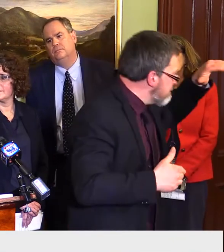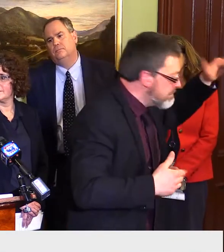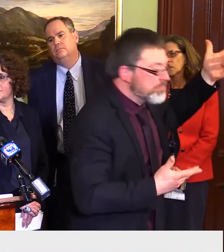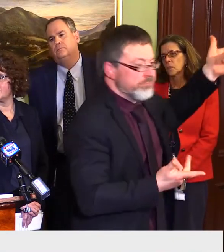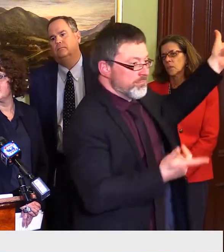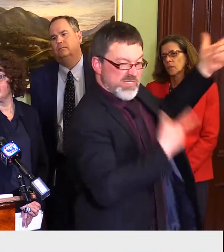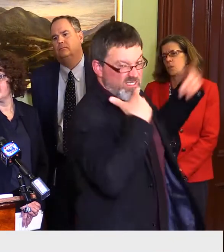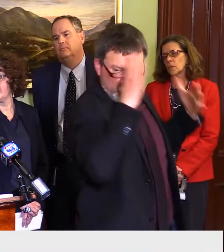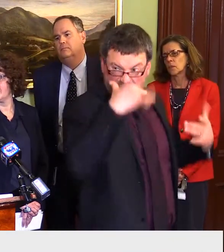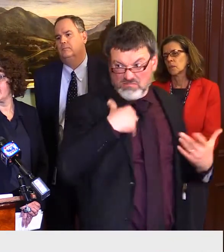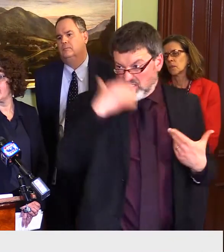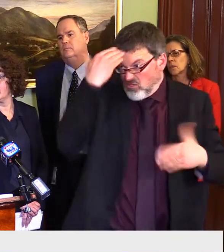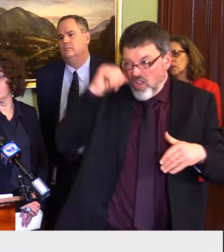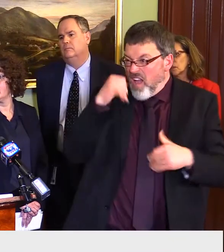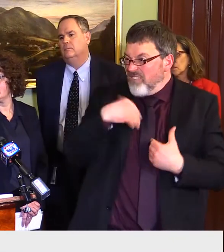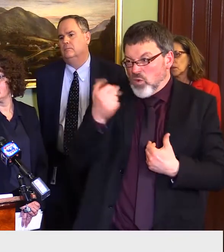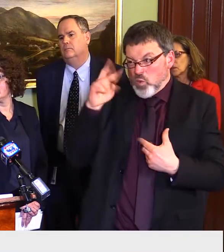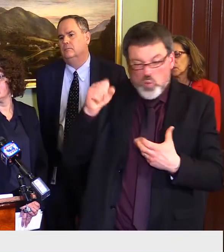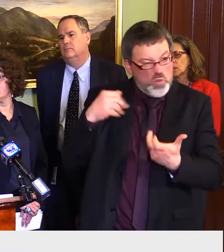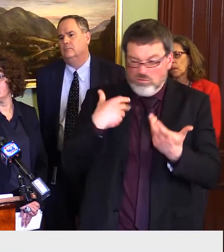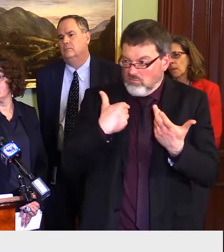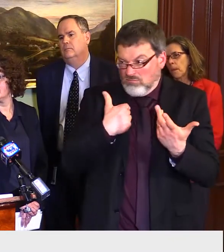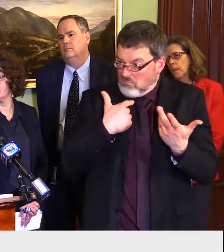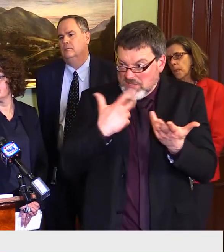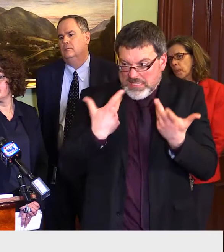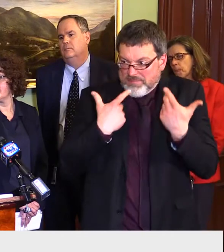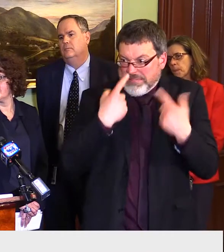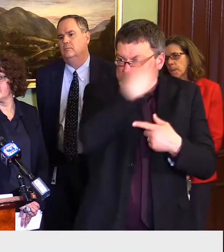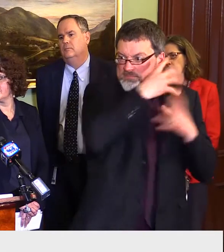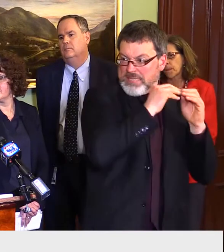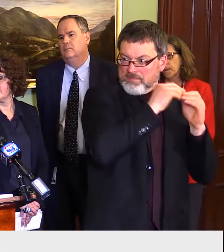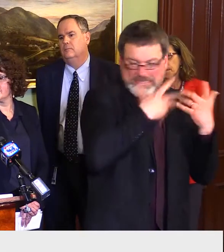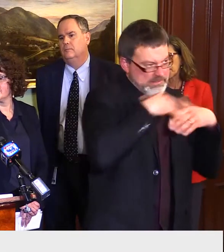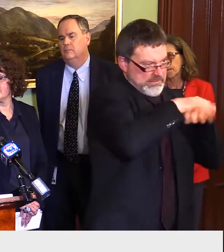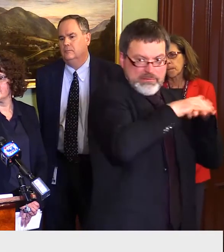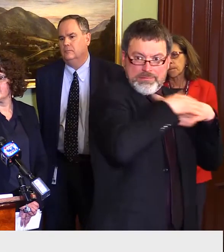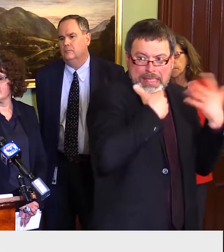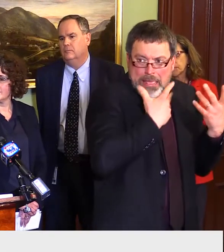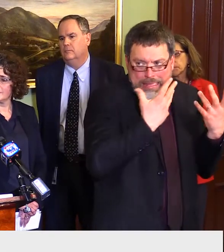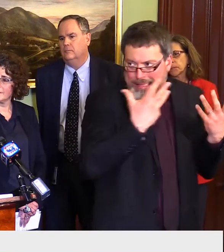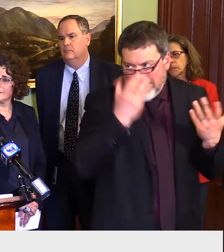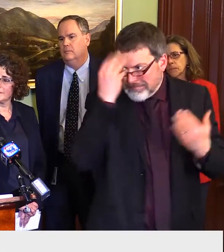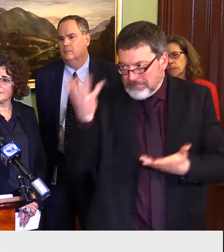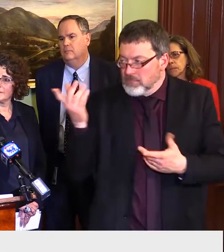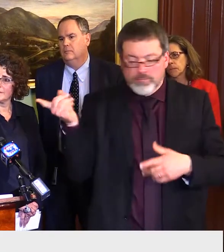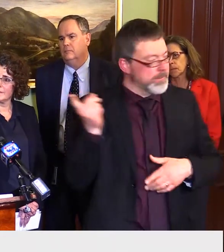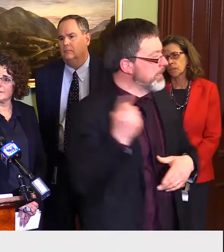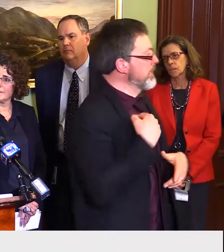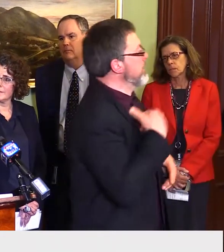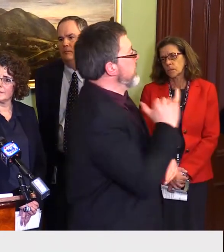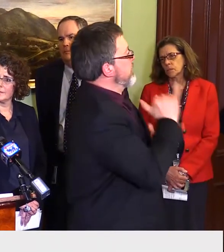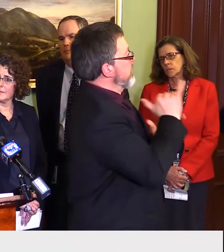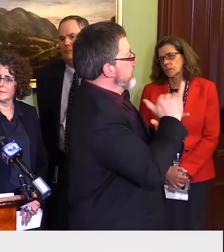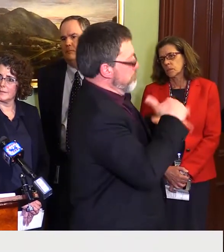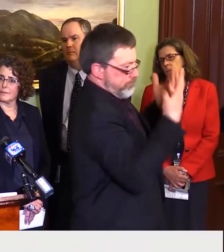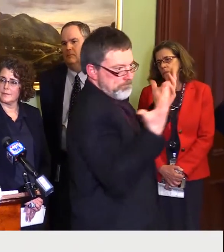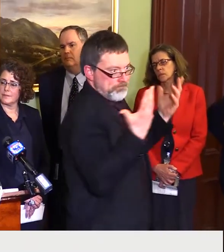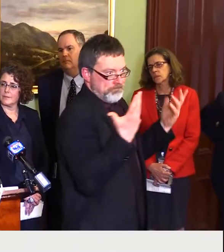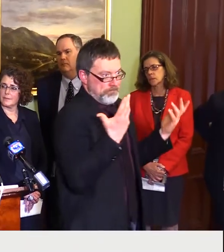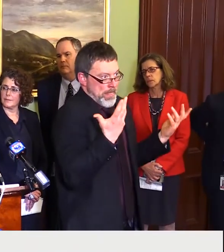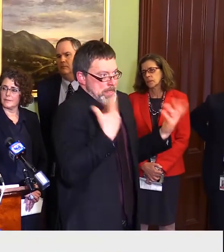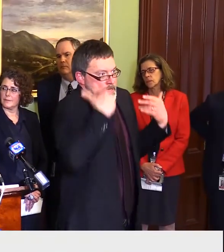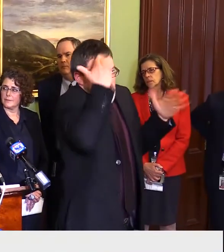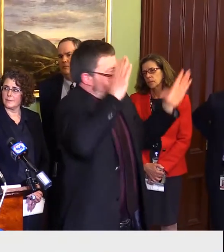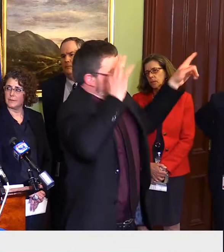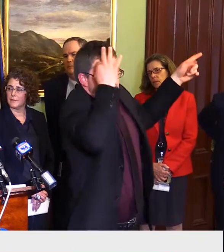someone presents with symptoms that appear to be COVID-19 and a physician or a healthcare provider recommends a